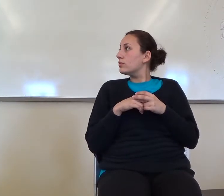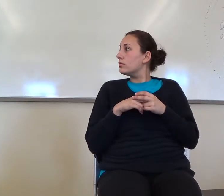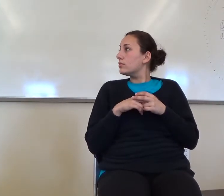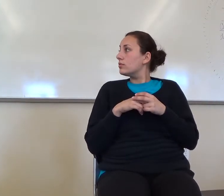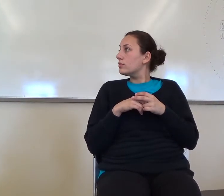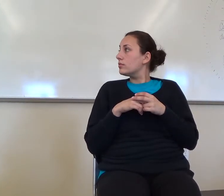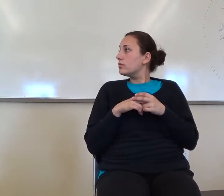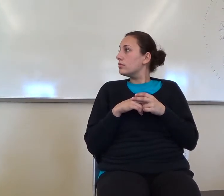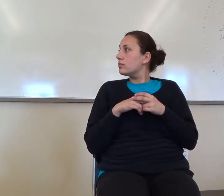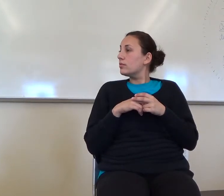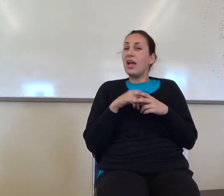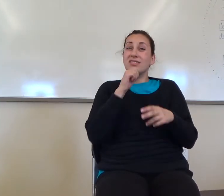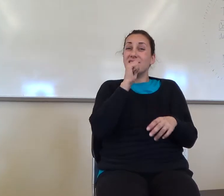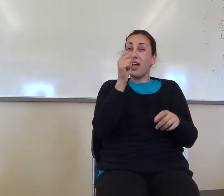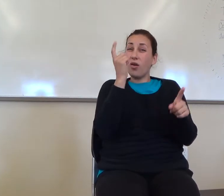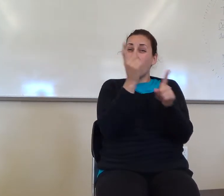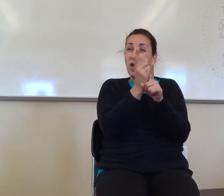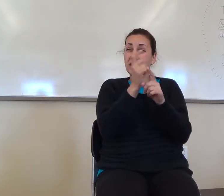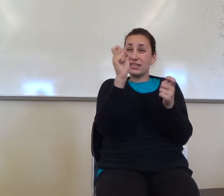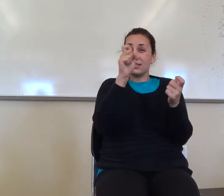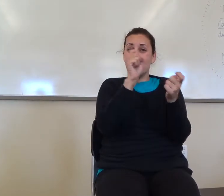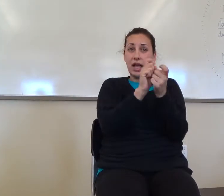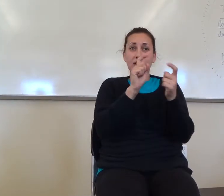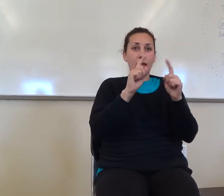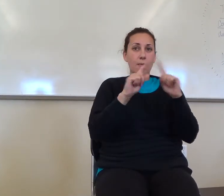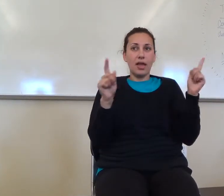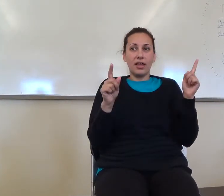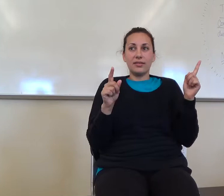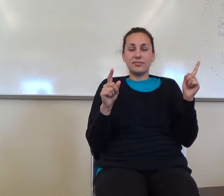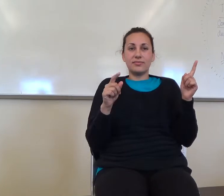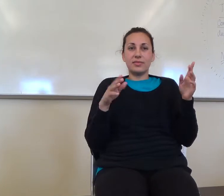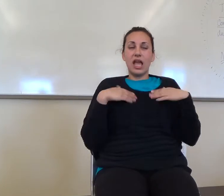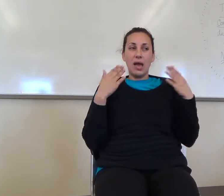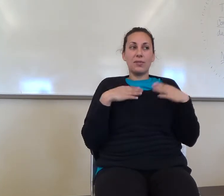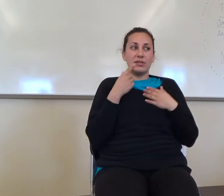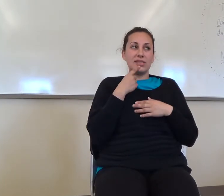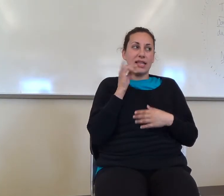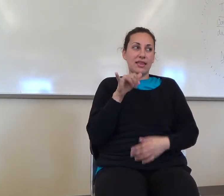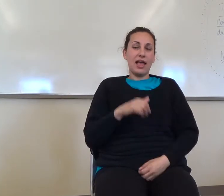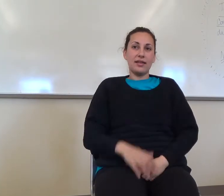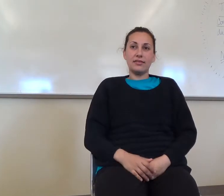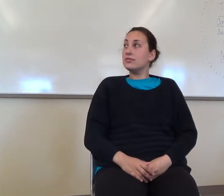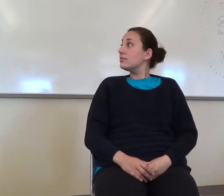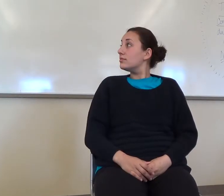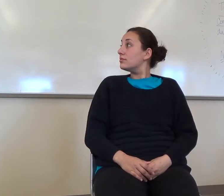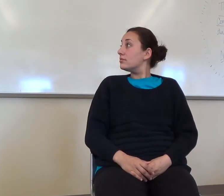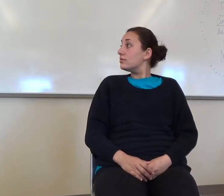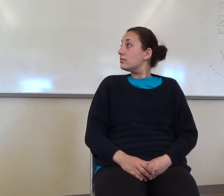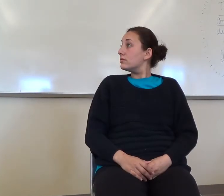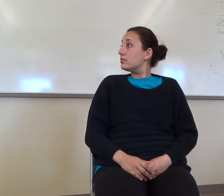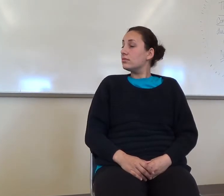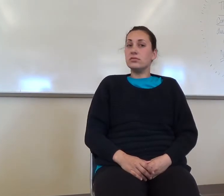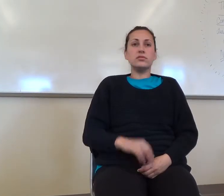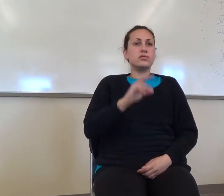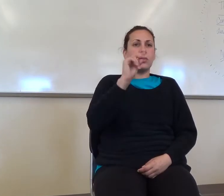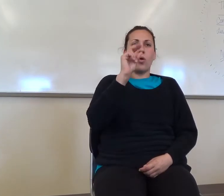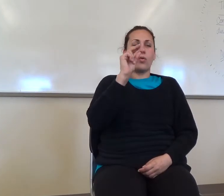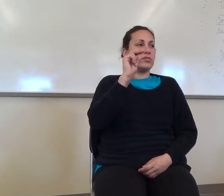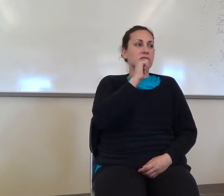This is not right, but this is. I'm glad he said that because I was thinking, how do I bring this? This is the big question